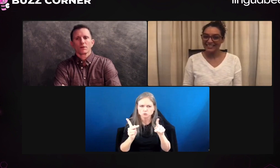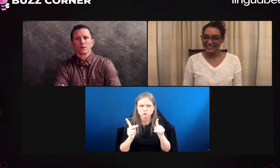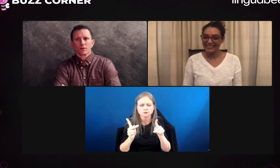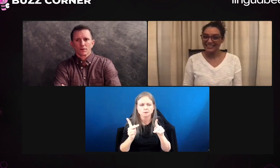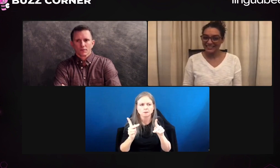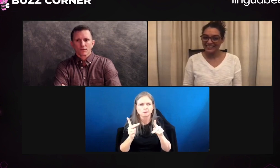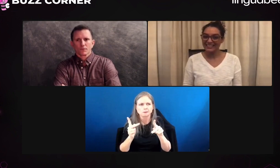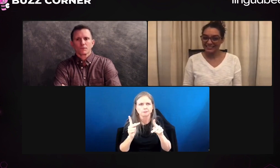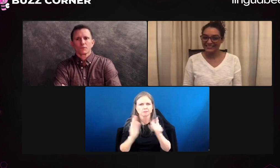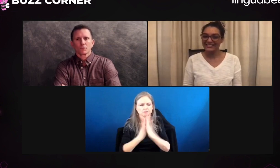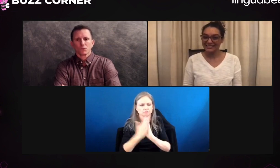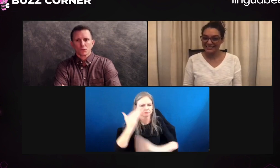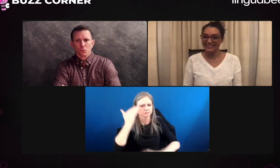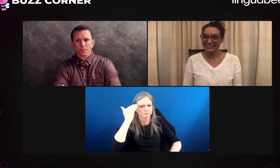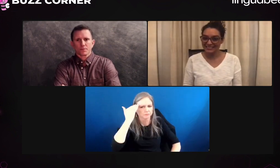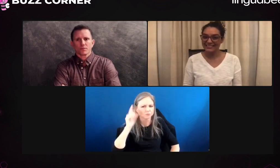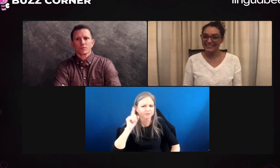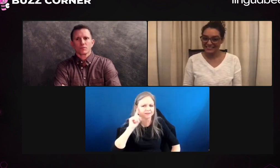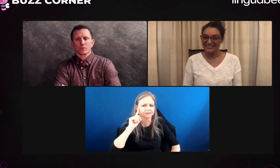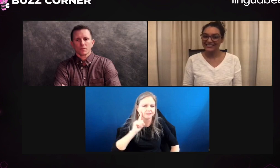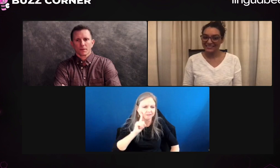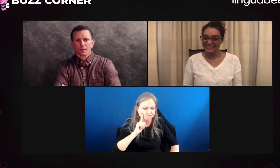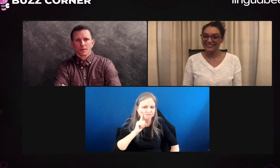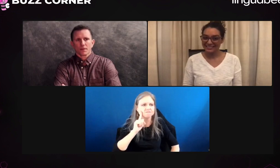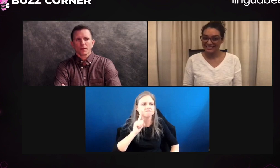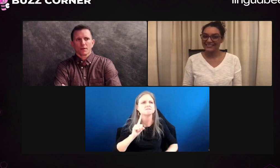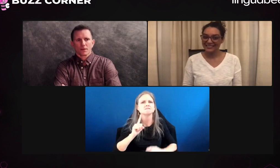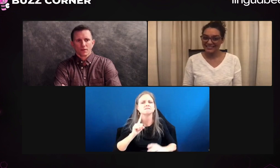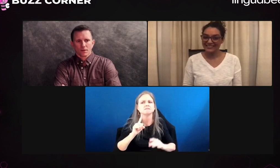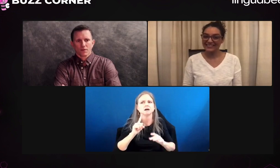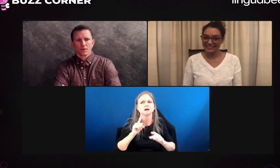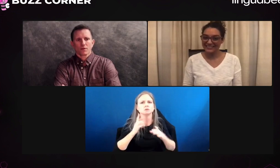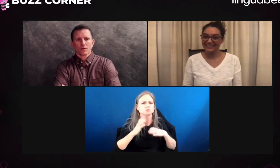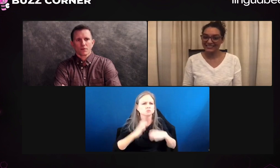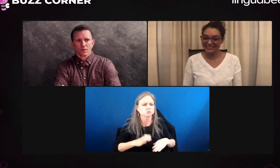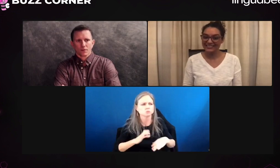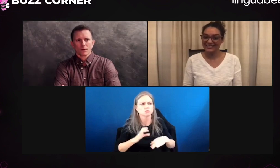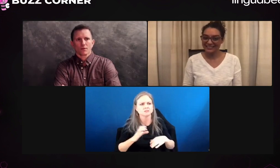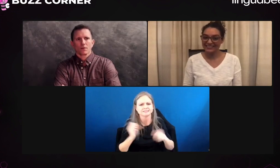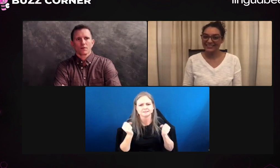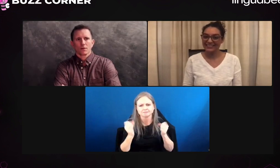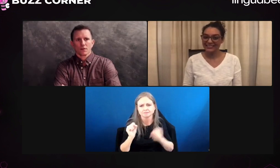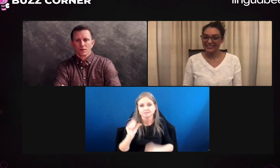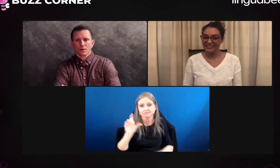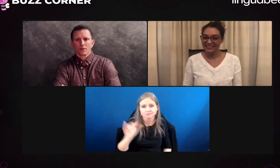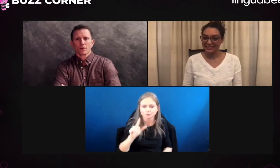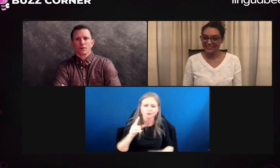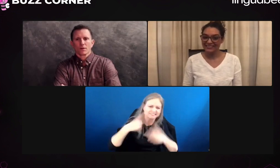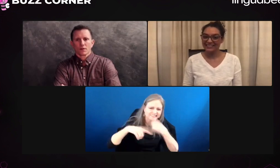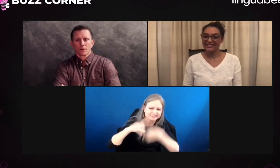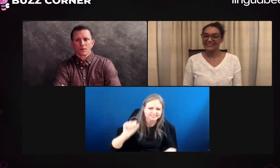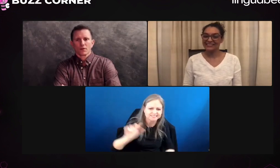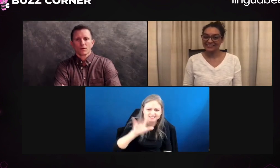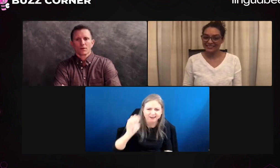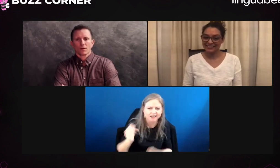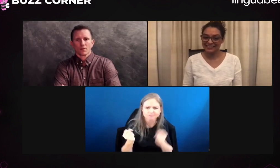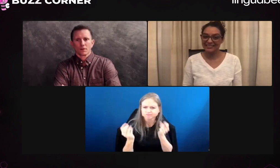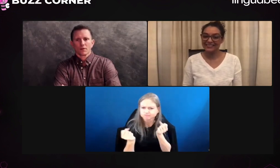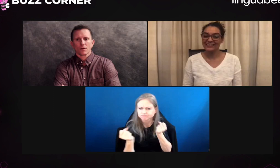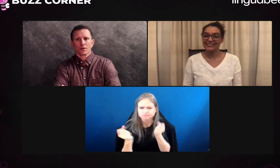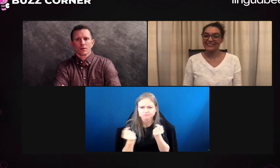room. Instead of taking advantage of that opportunity to become familiar with the particular deaf consumer, their